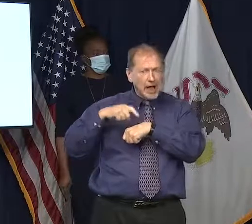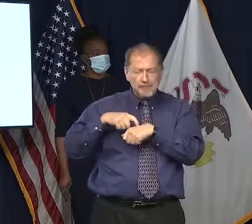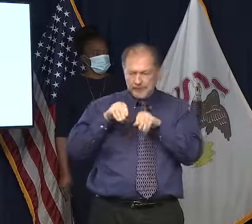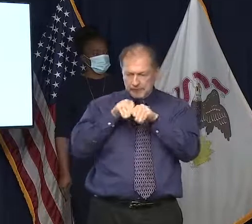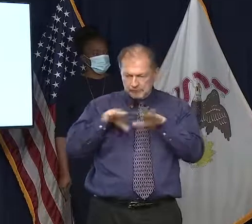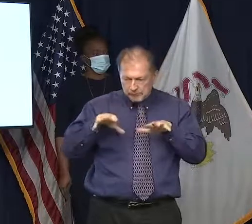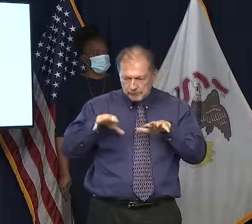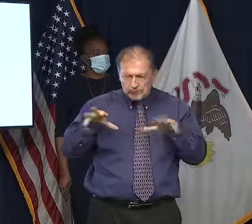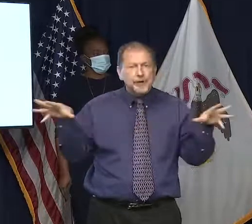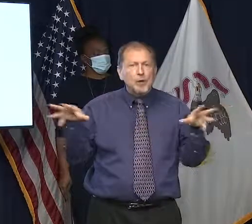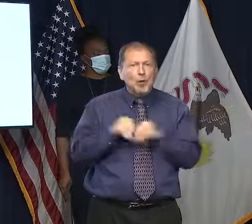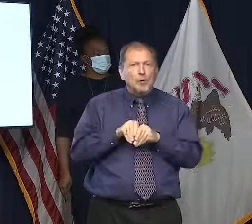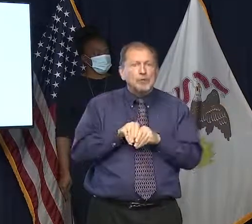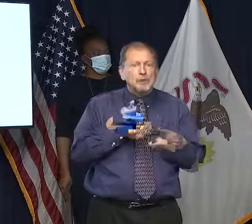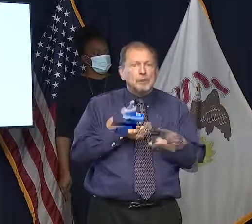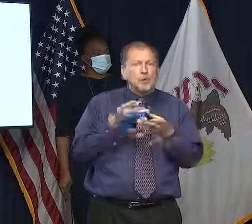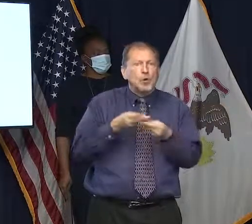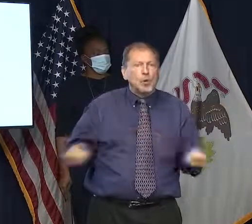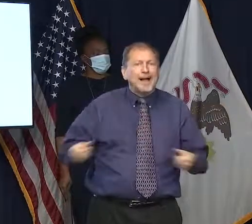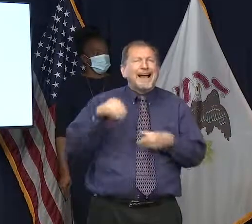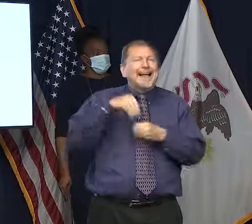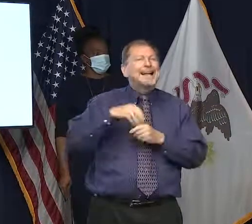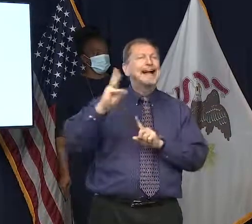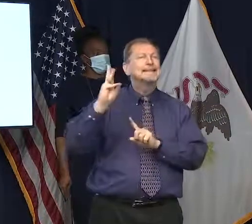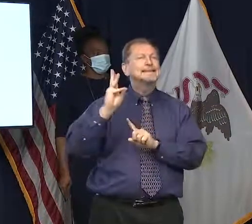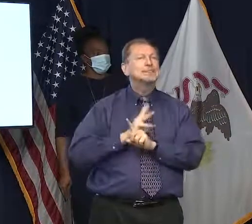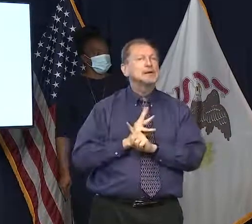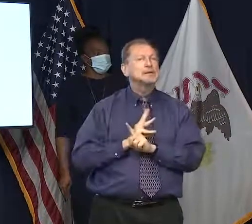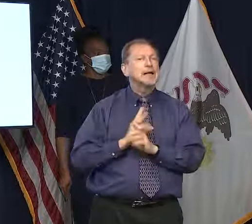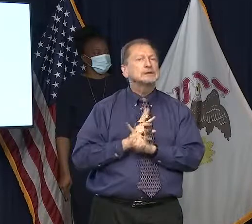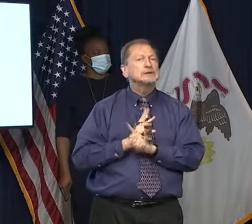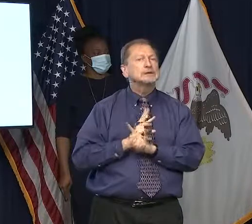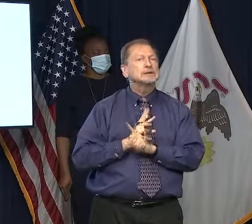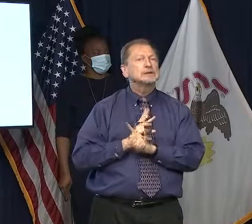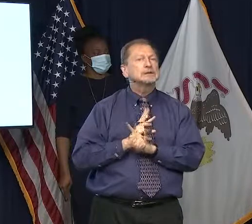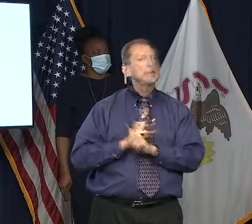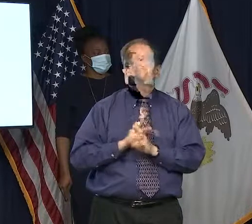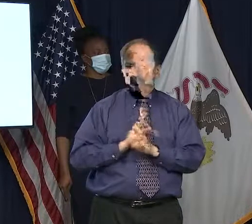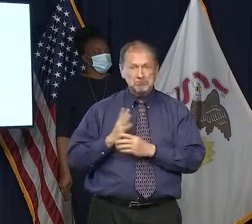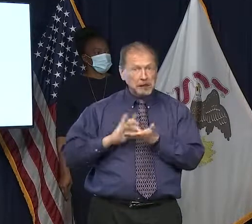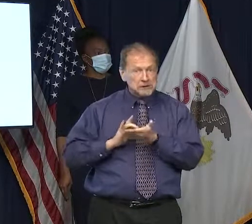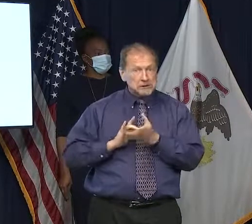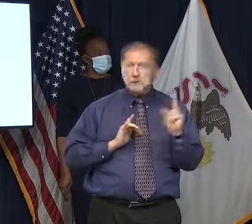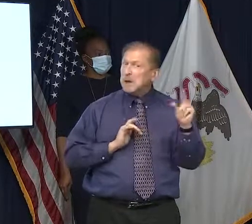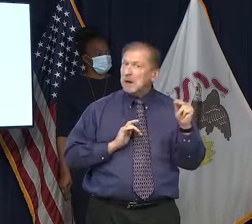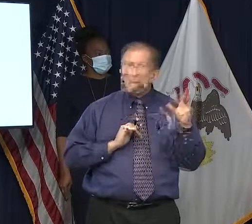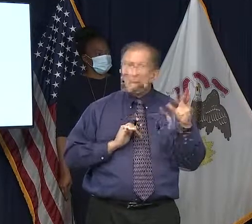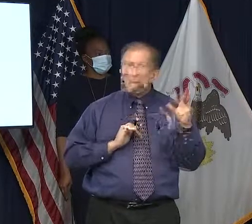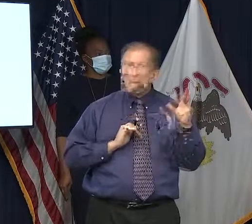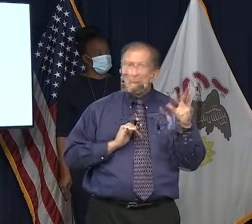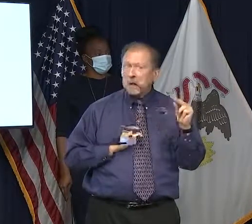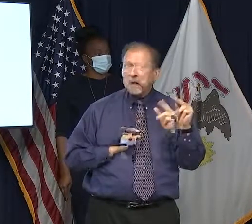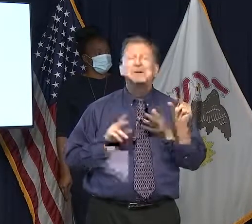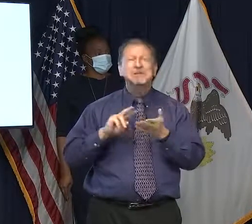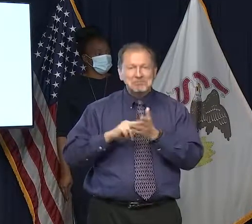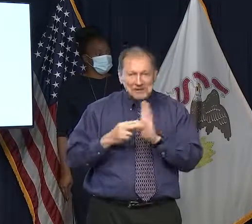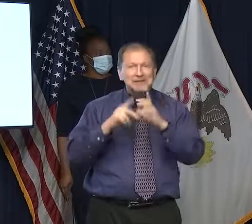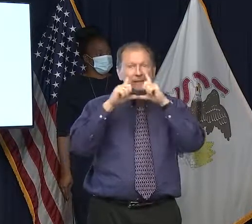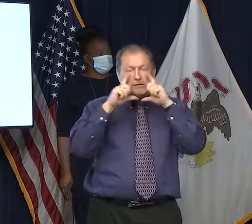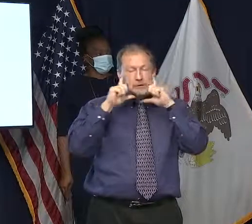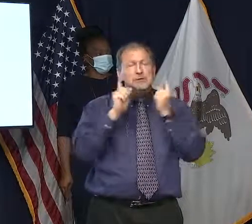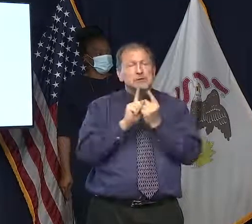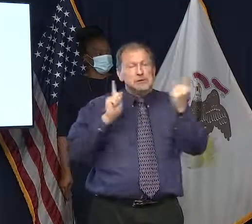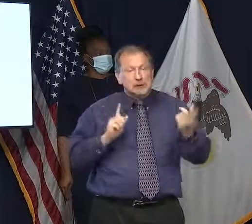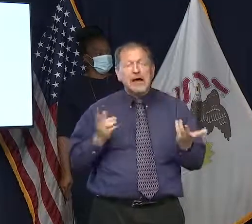6 months with nothing but very aggressive public health. Many countries, Australia, New